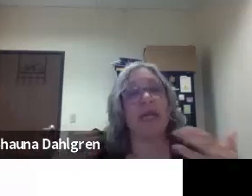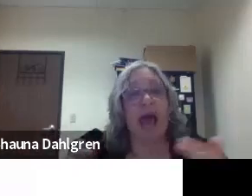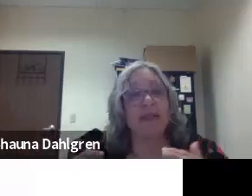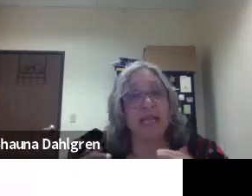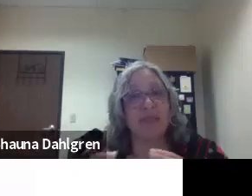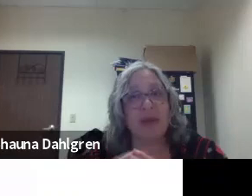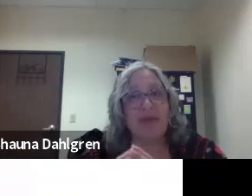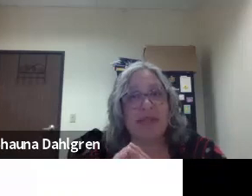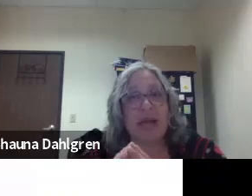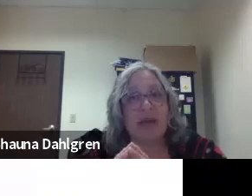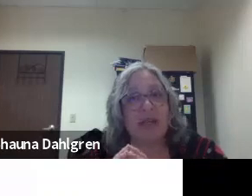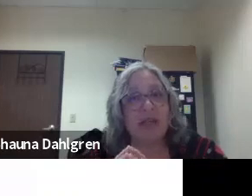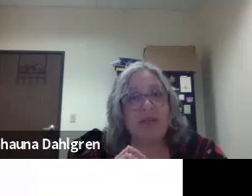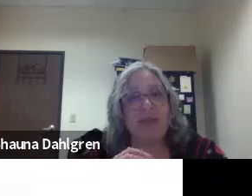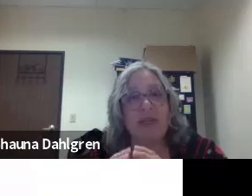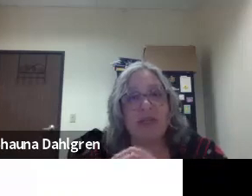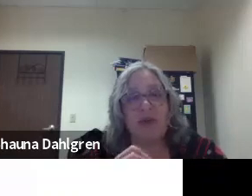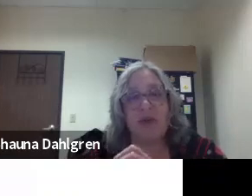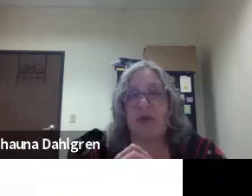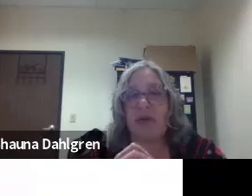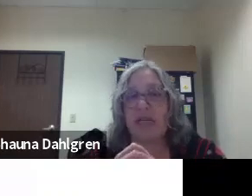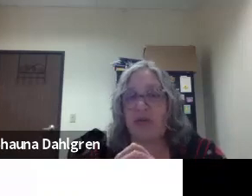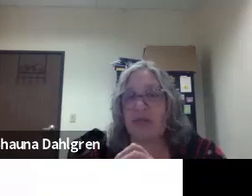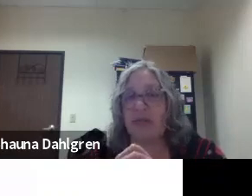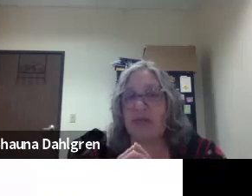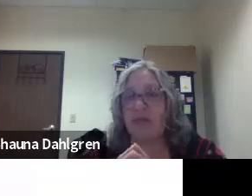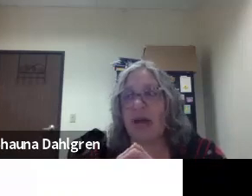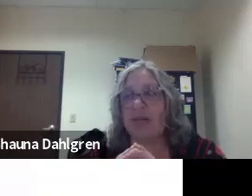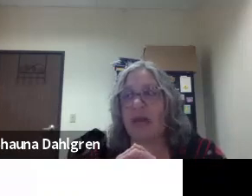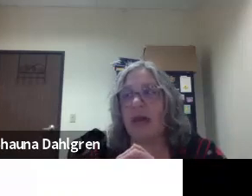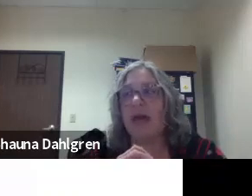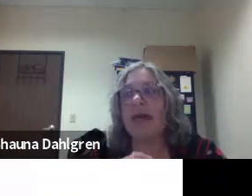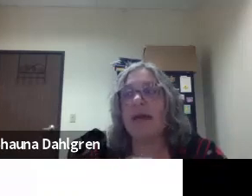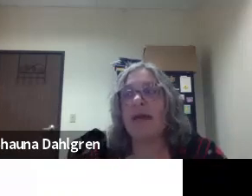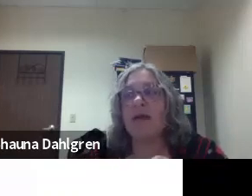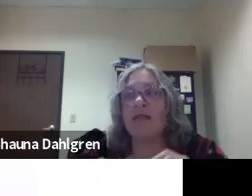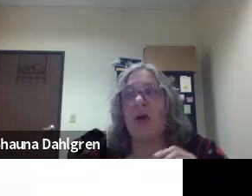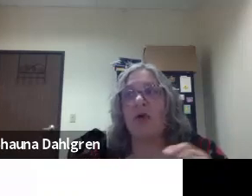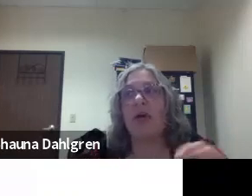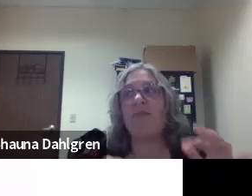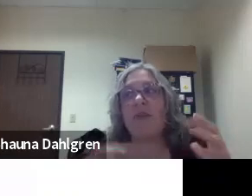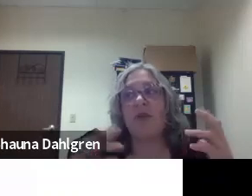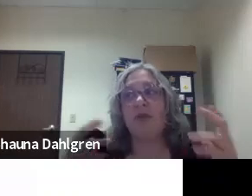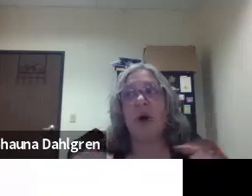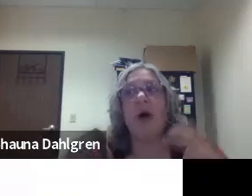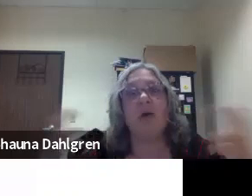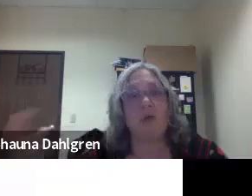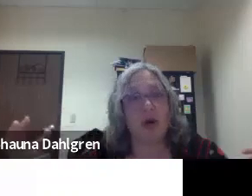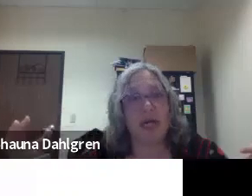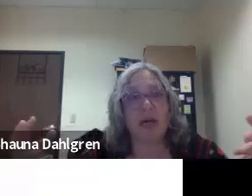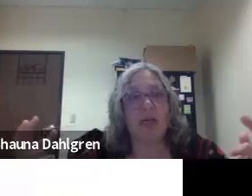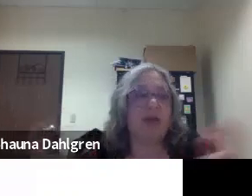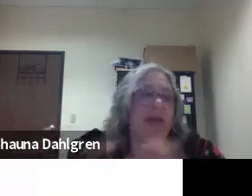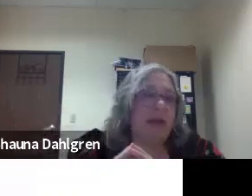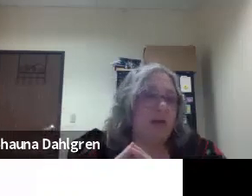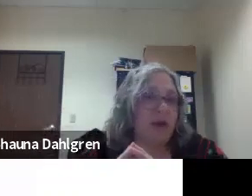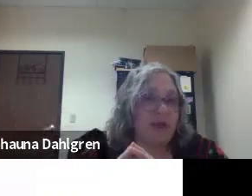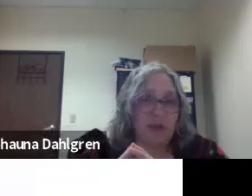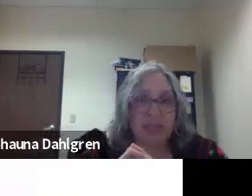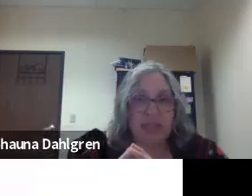that people can access benefits counseling services through Easter Sales Nebraska. So if you are working